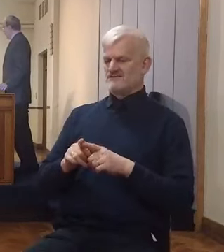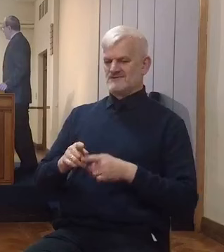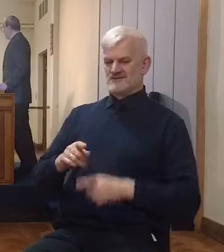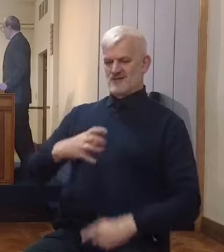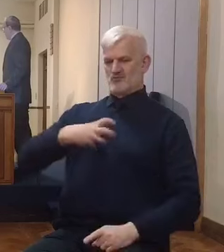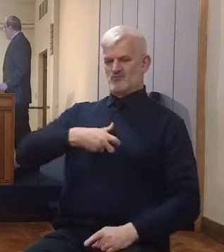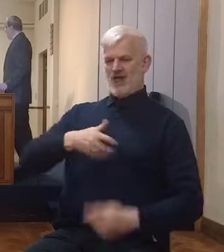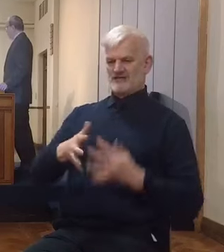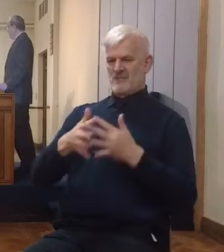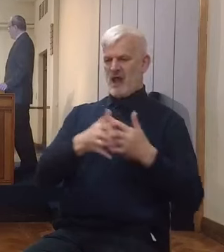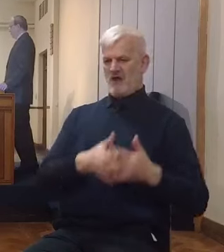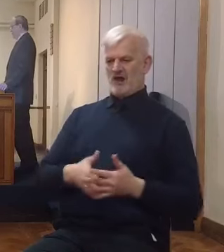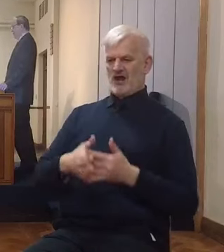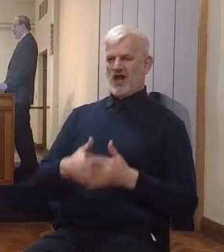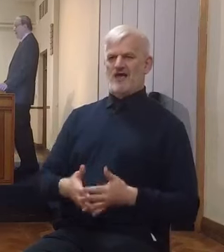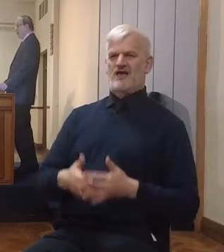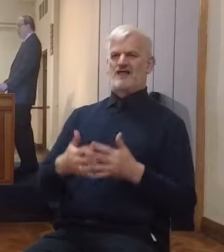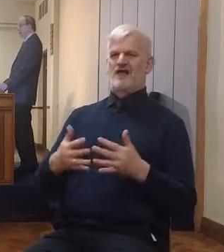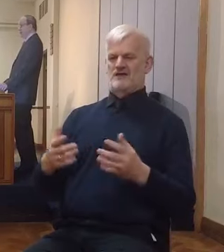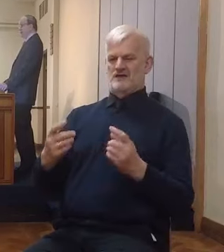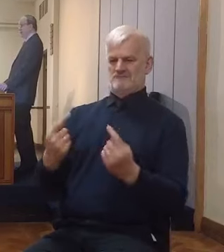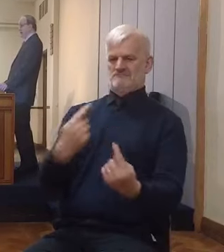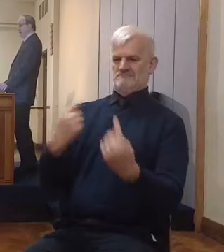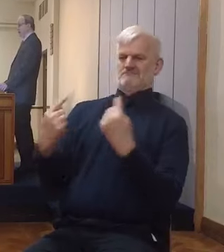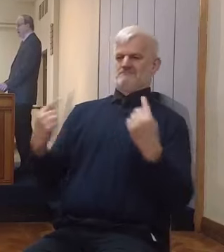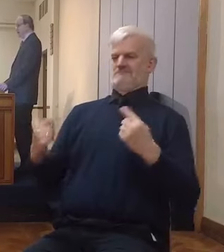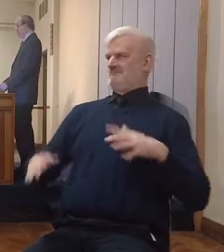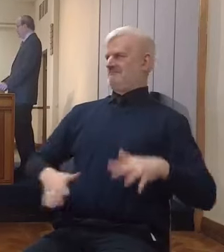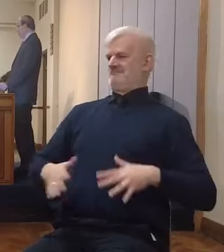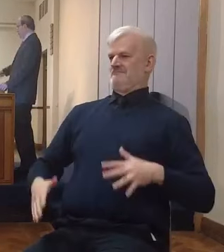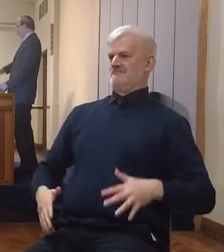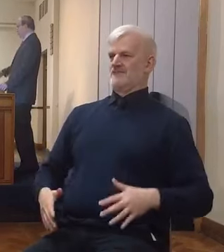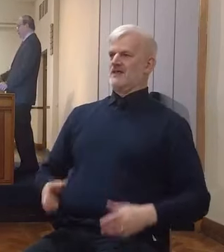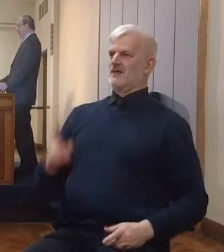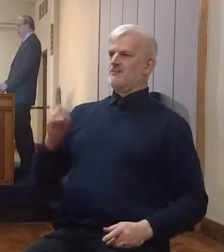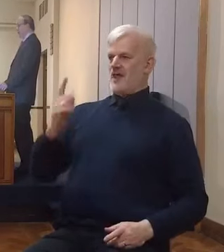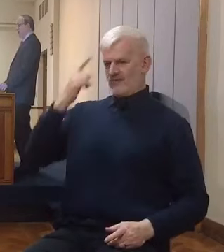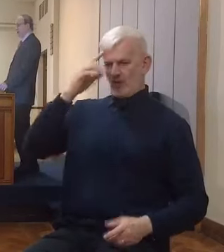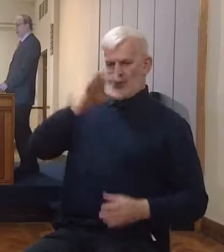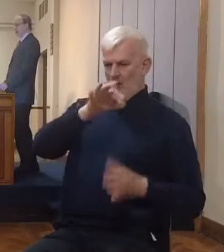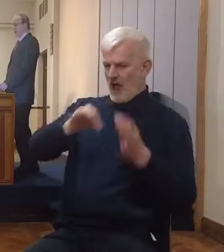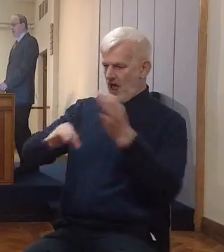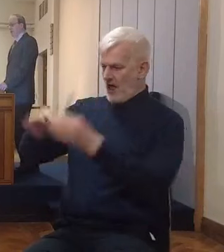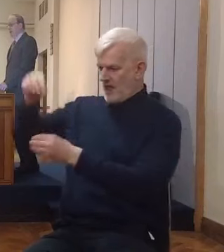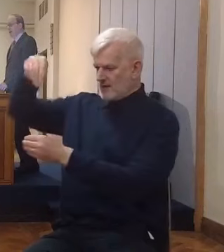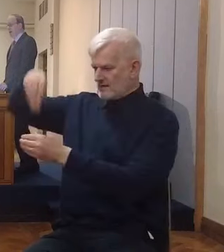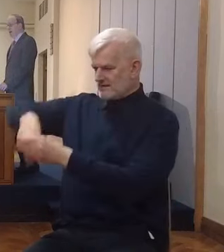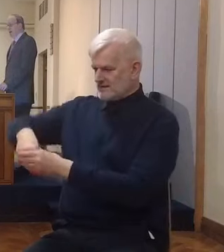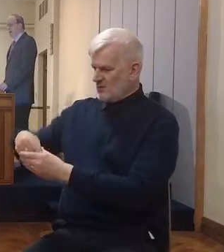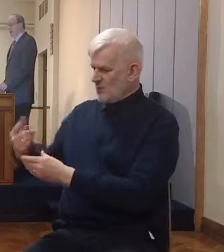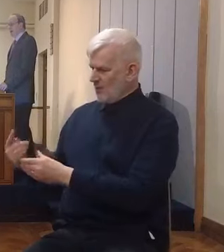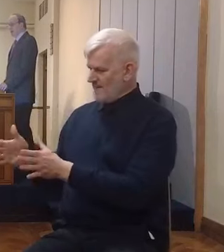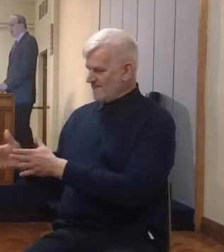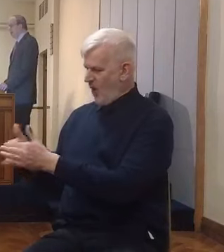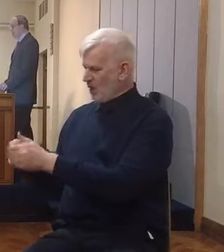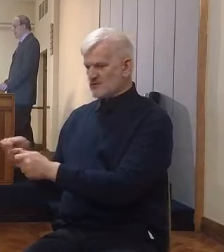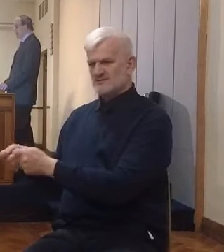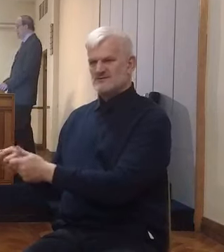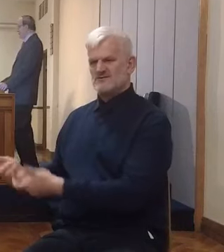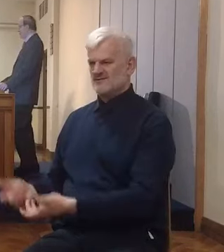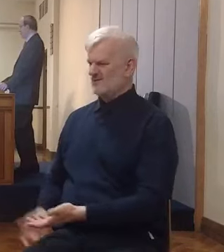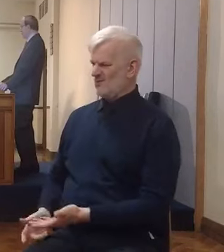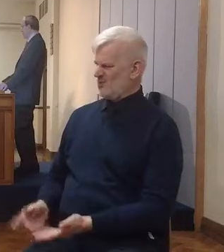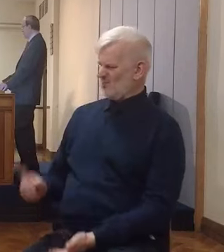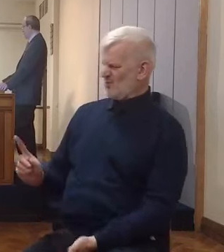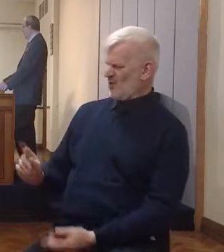And ultimately, they were all, I believe, plugged into one mixer, which went into the church's system anyway. So what was the point